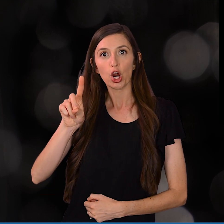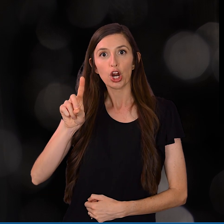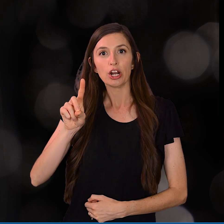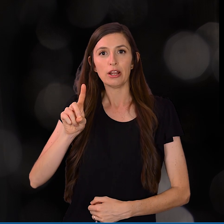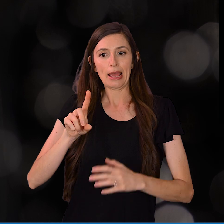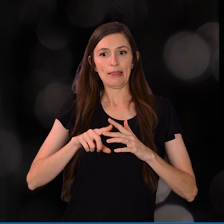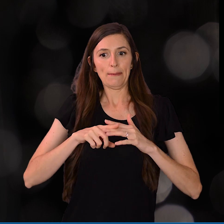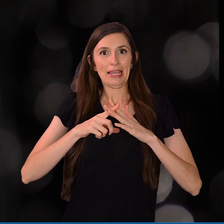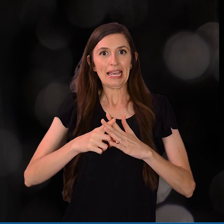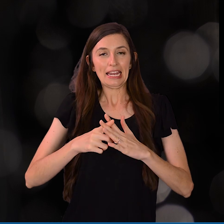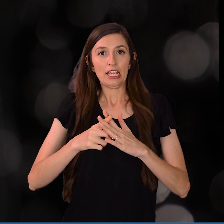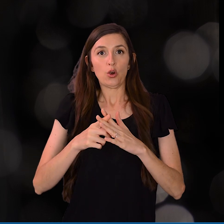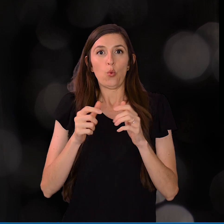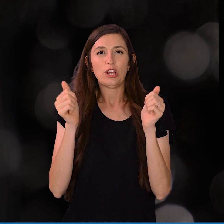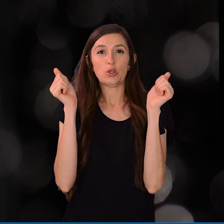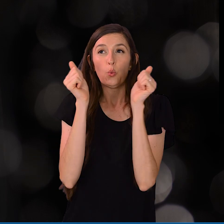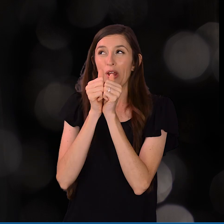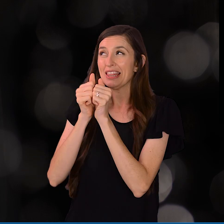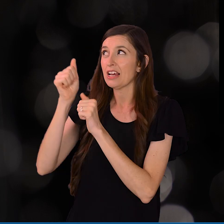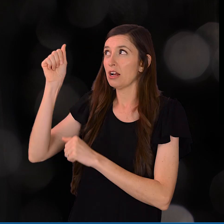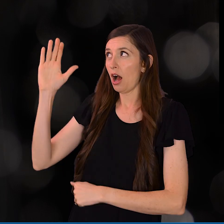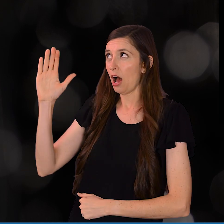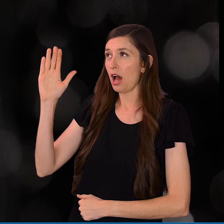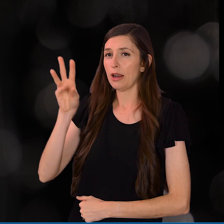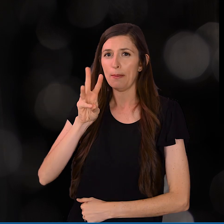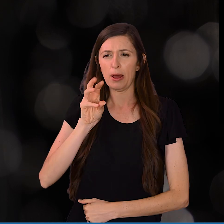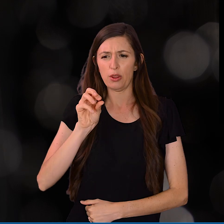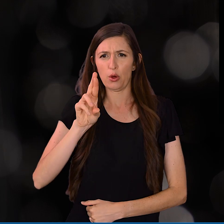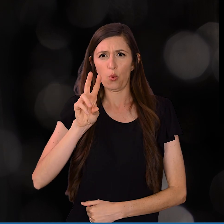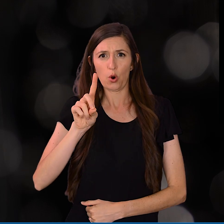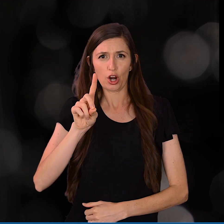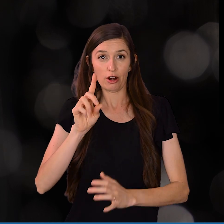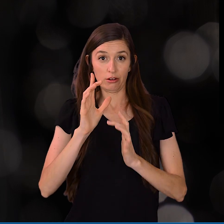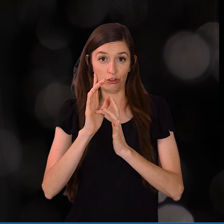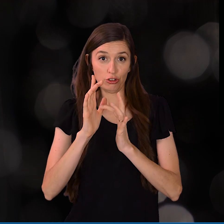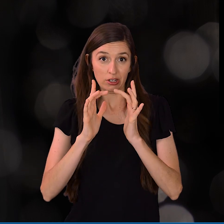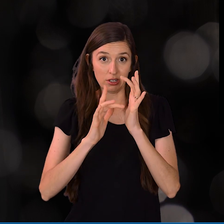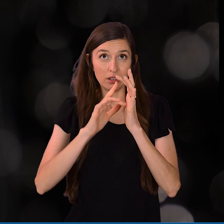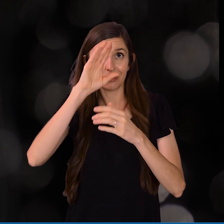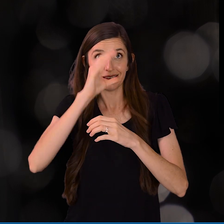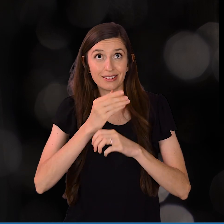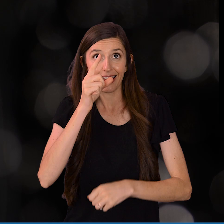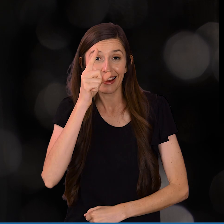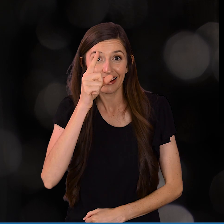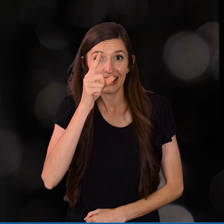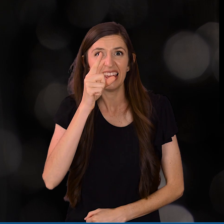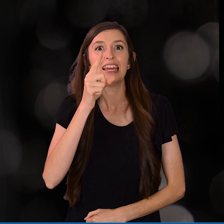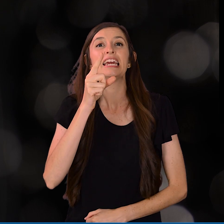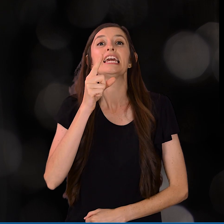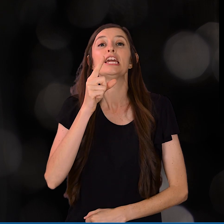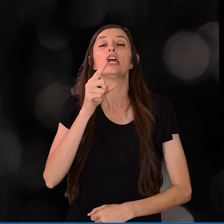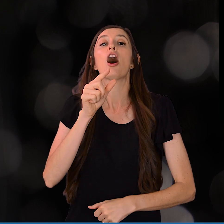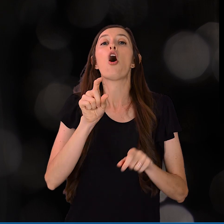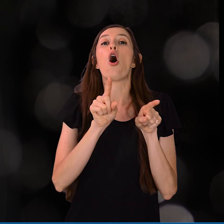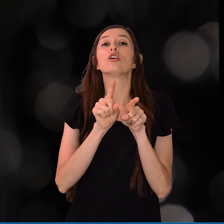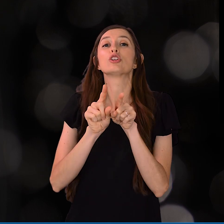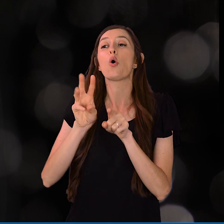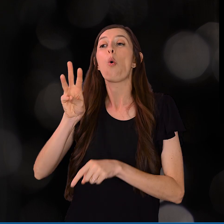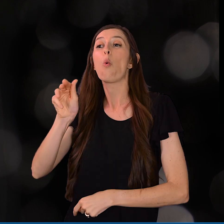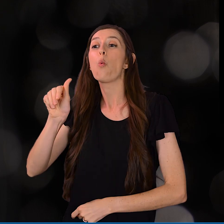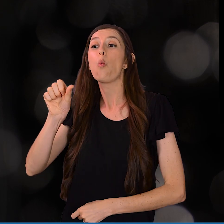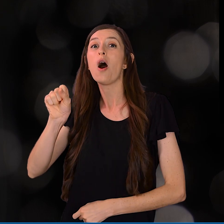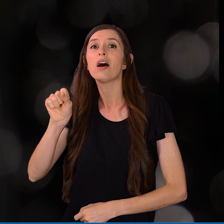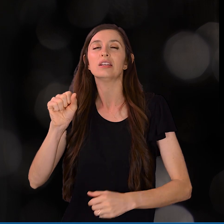God, distinction. So the Father and Son are distinct from each other, but the Word was God,